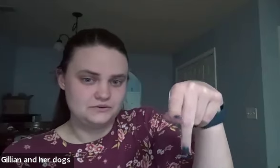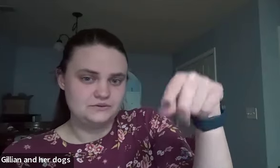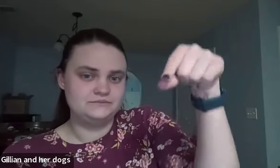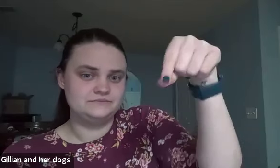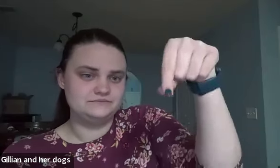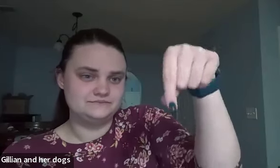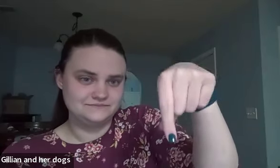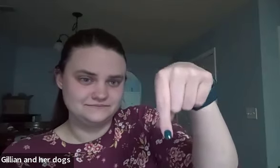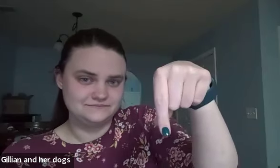Q,